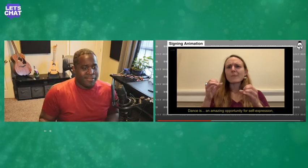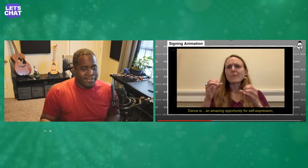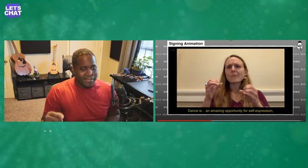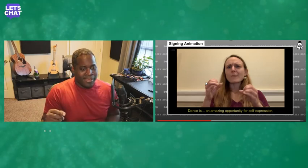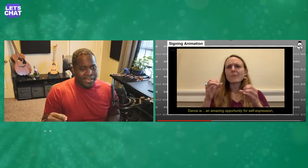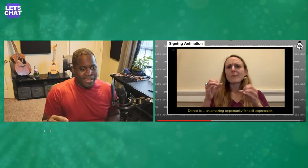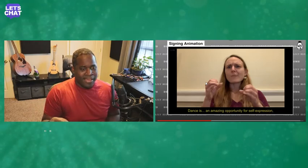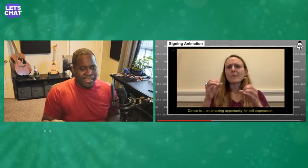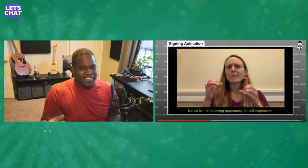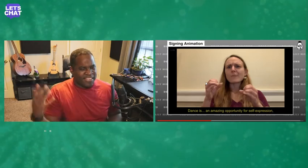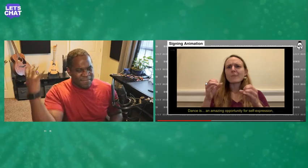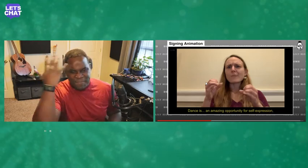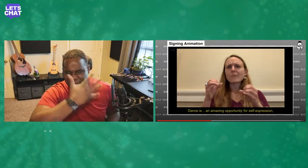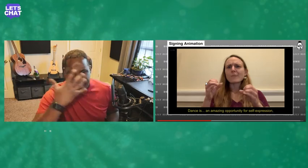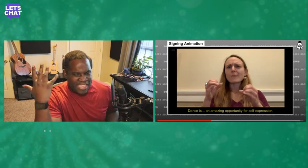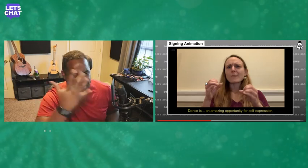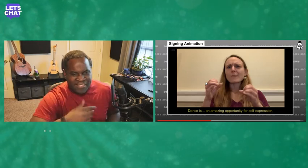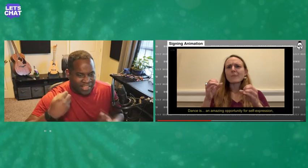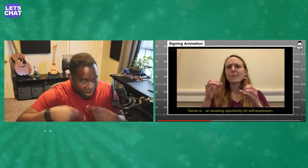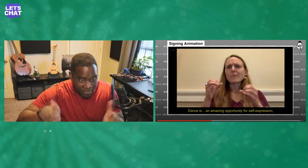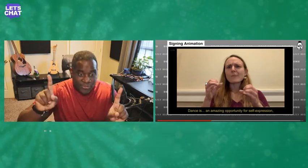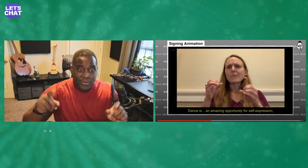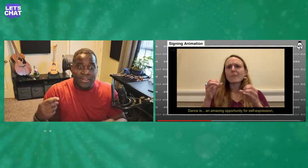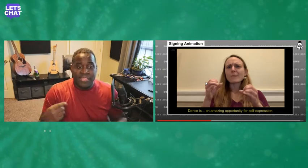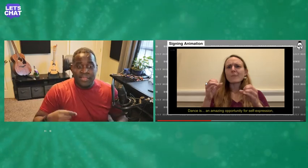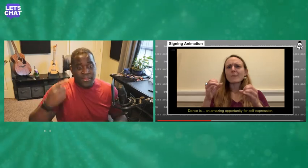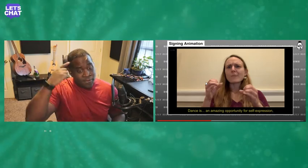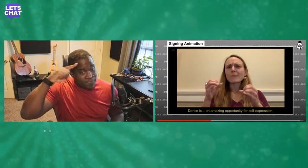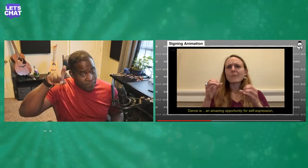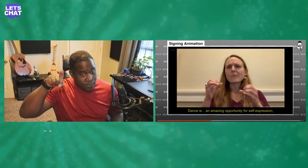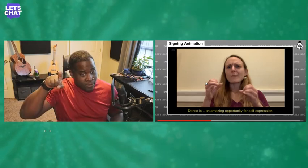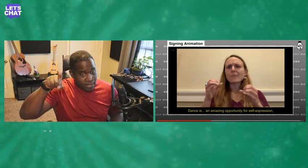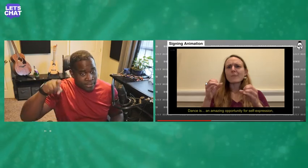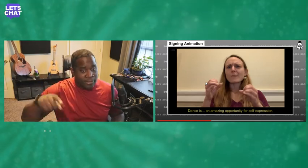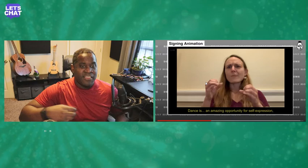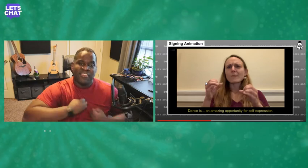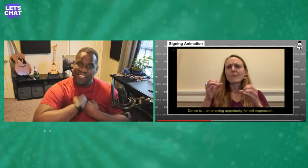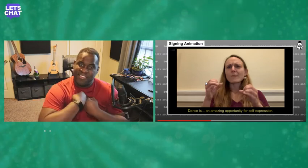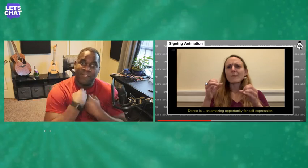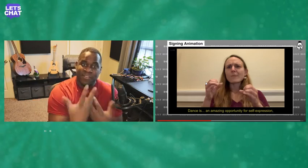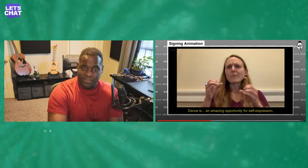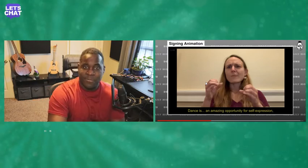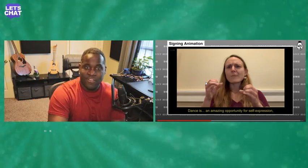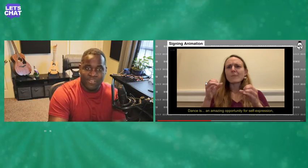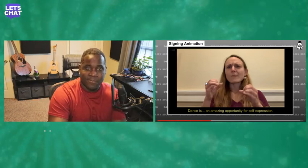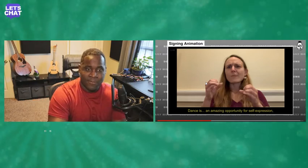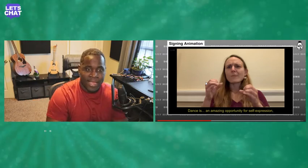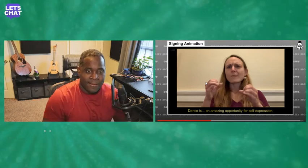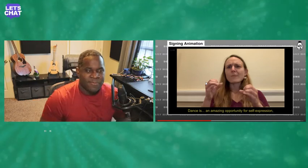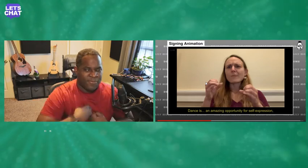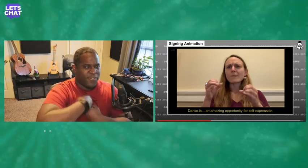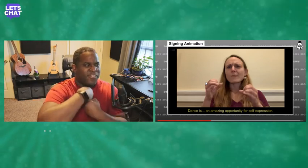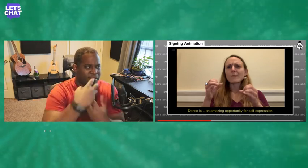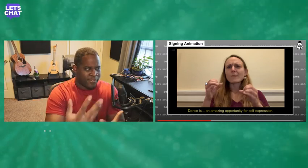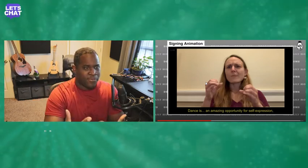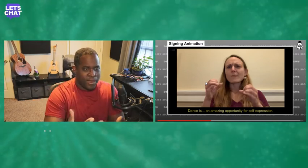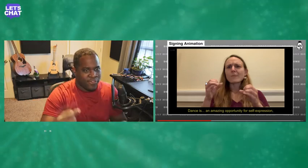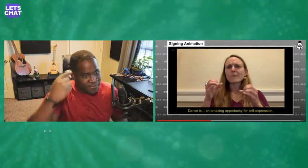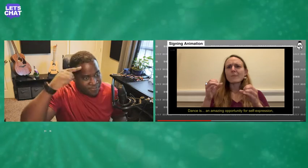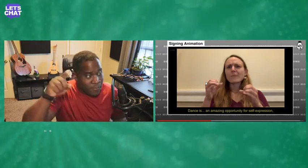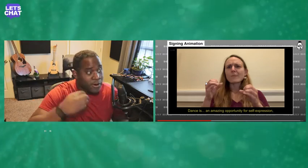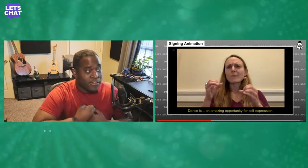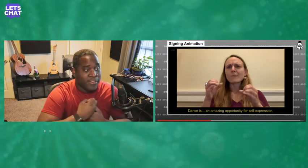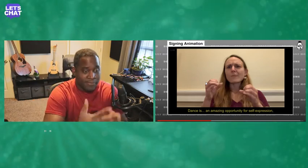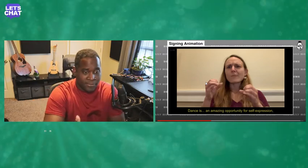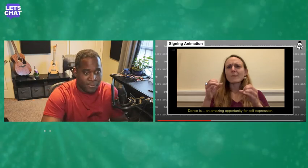Dance is an amazing opportunity for self-expression, right?